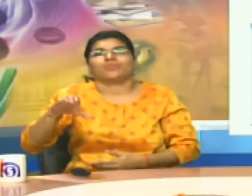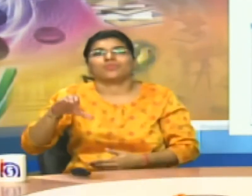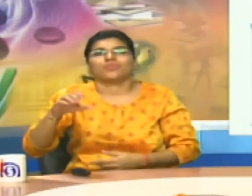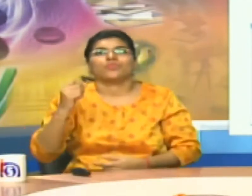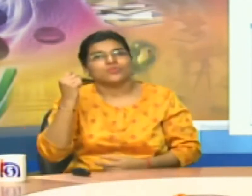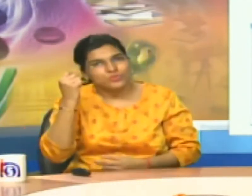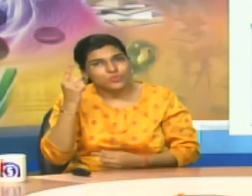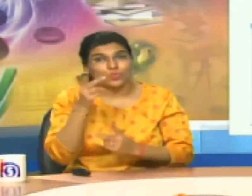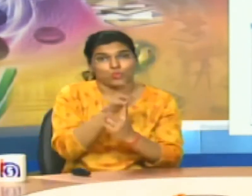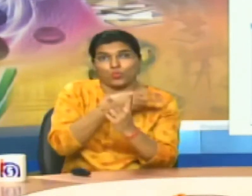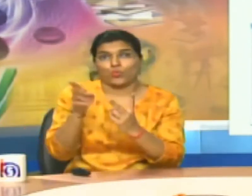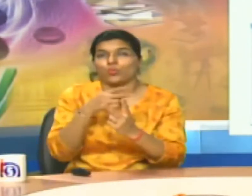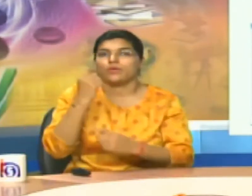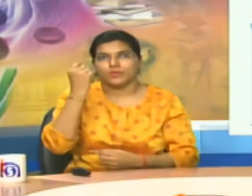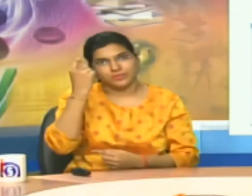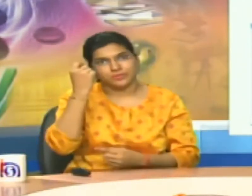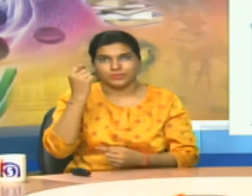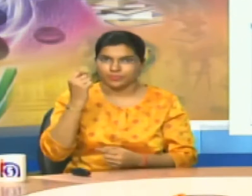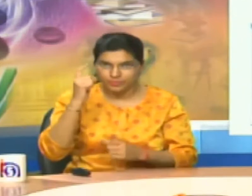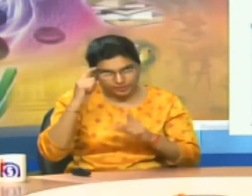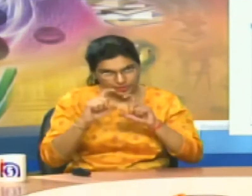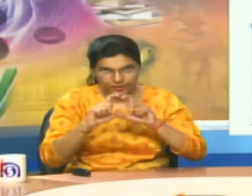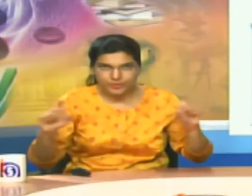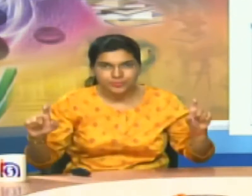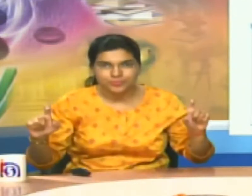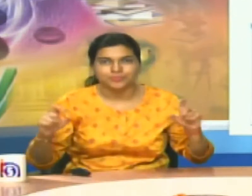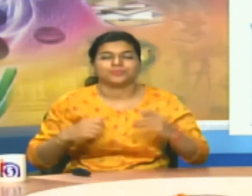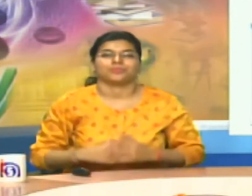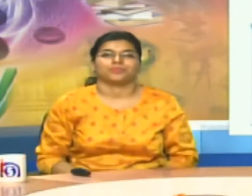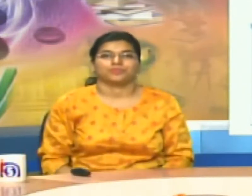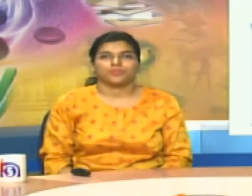a print out of this small portion. So, both ways it can be used.